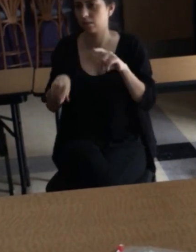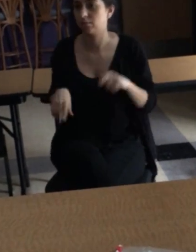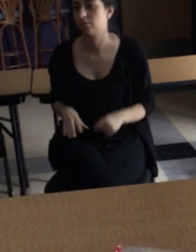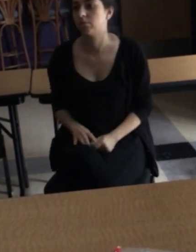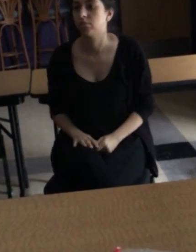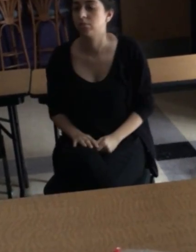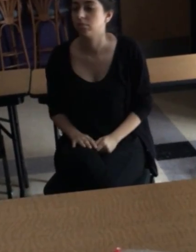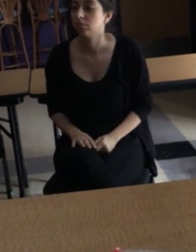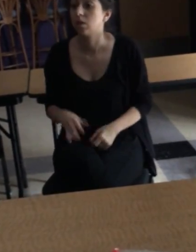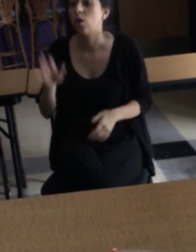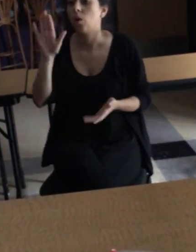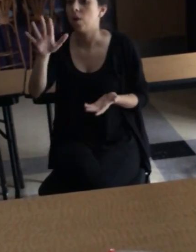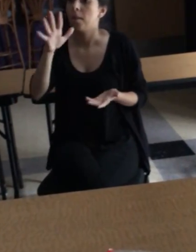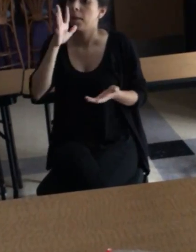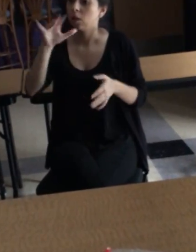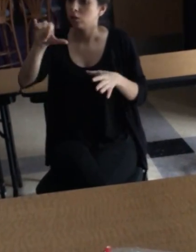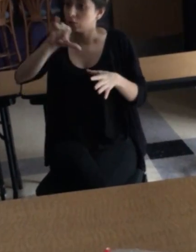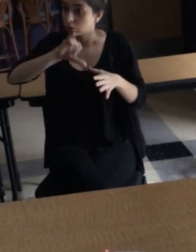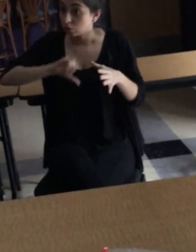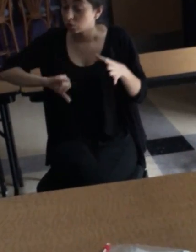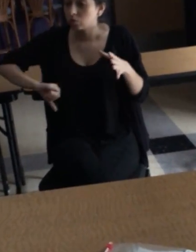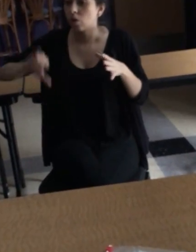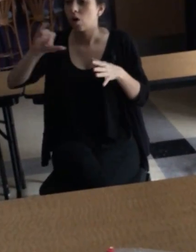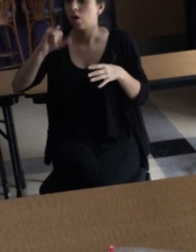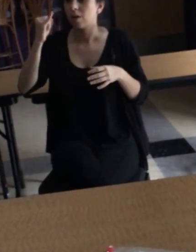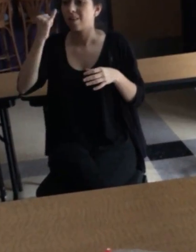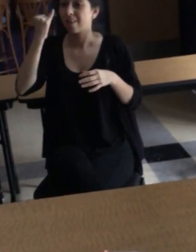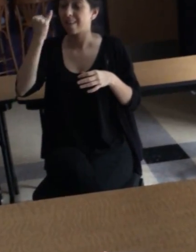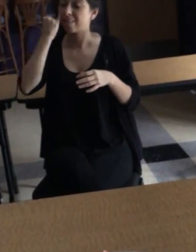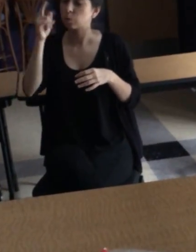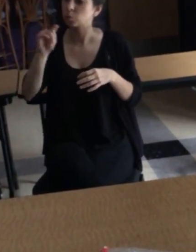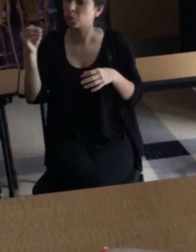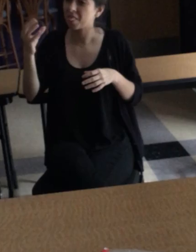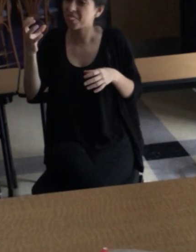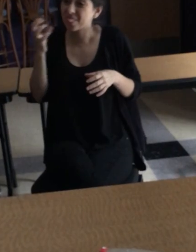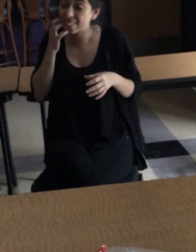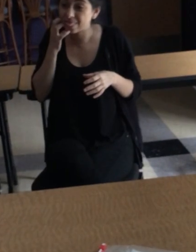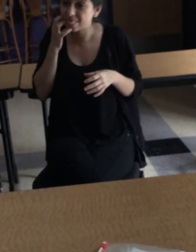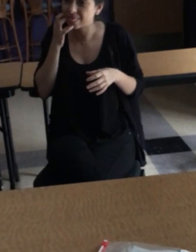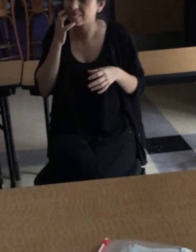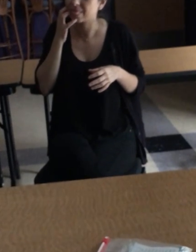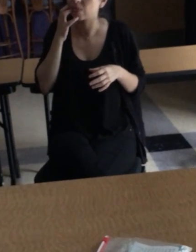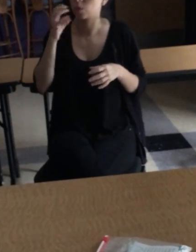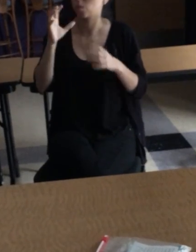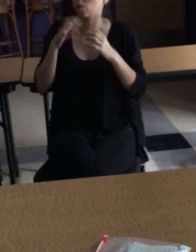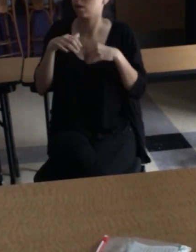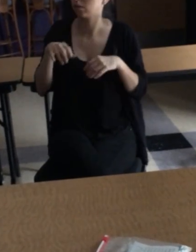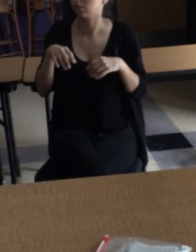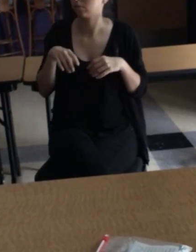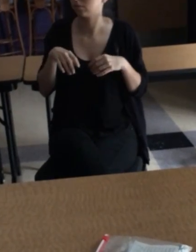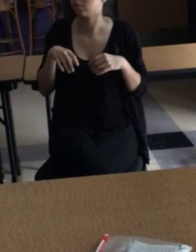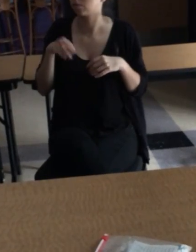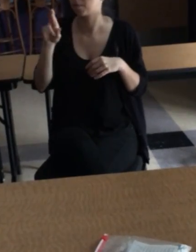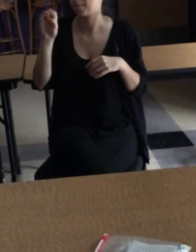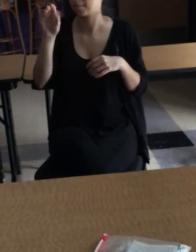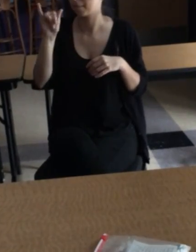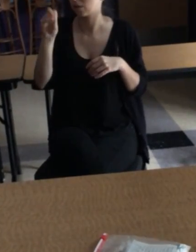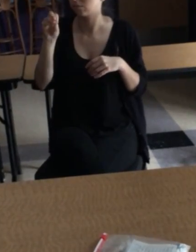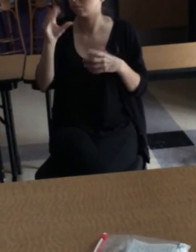whatever sauces you put on there. If you have a dressing that's too thick or broken, your mayonnaise is broken, that's gonna cost